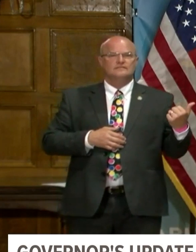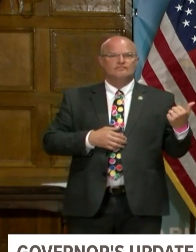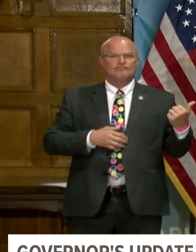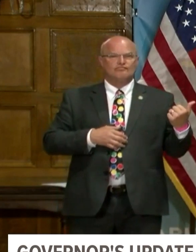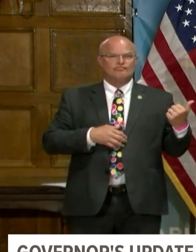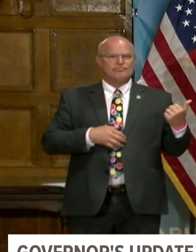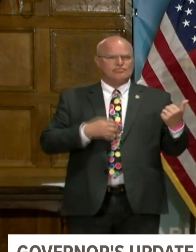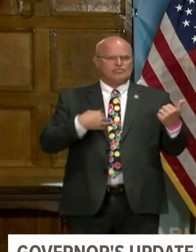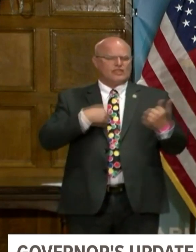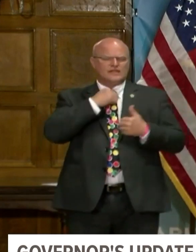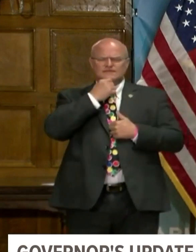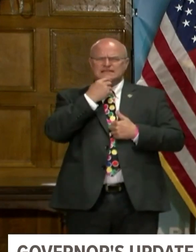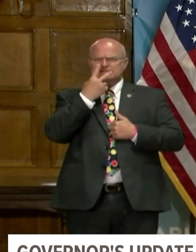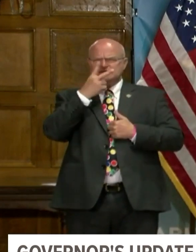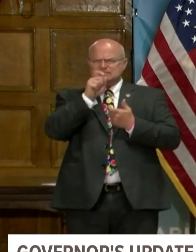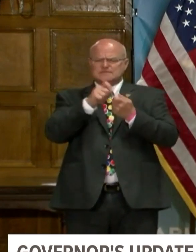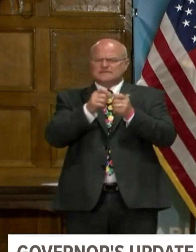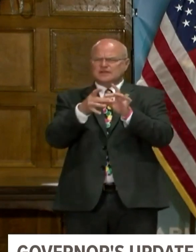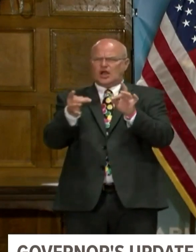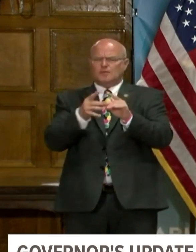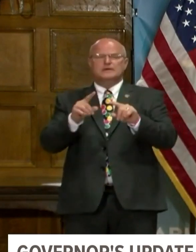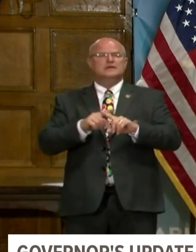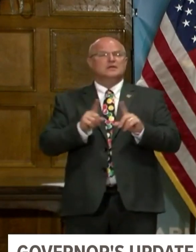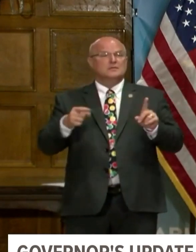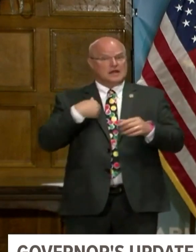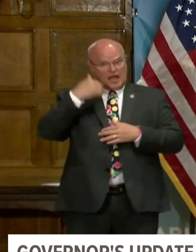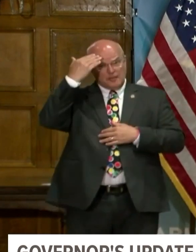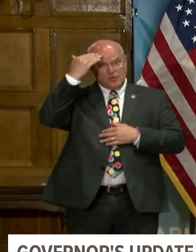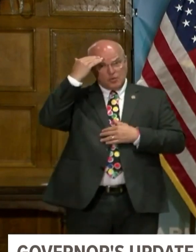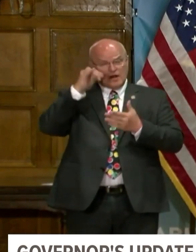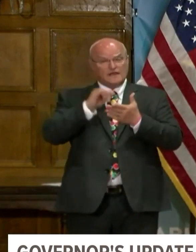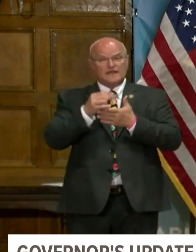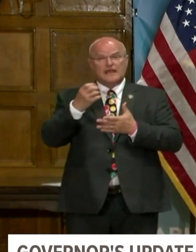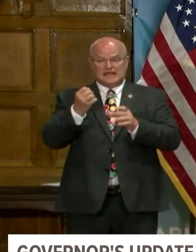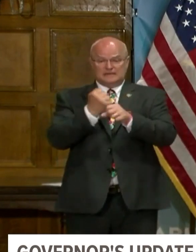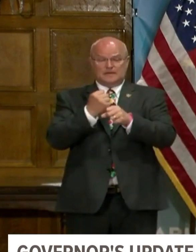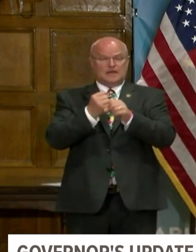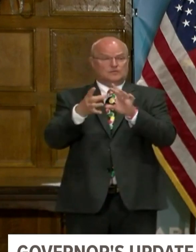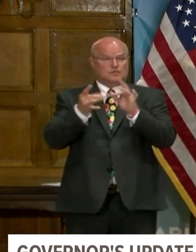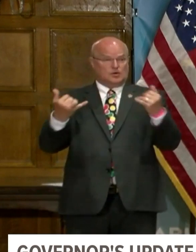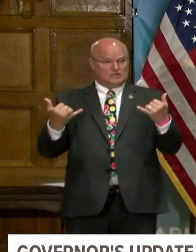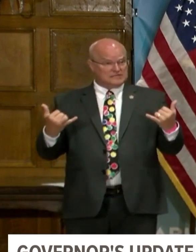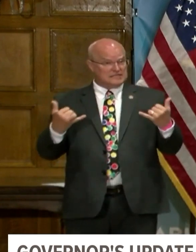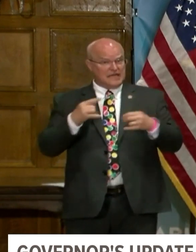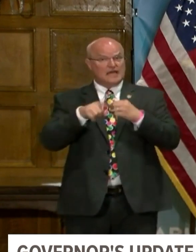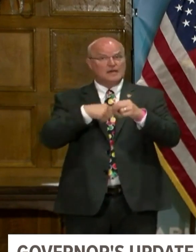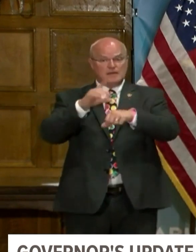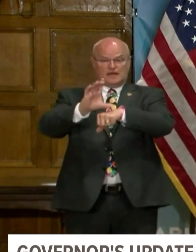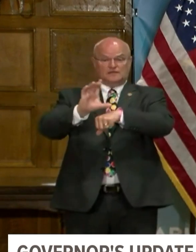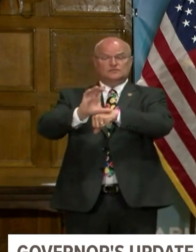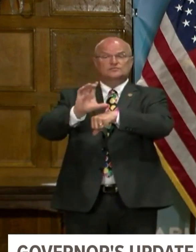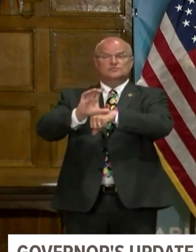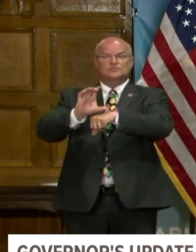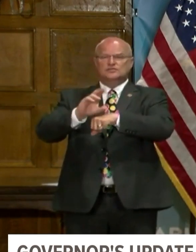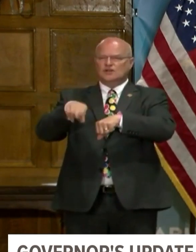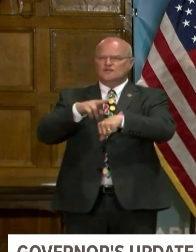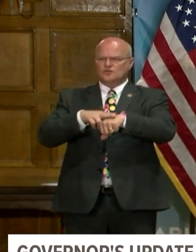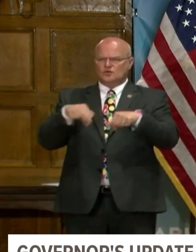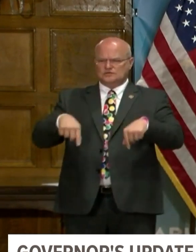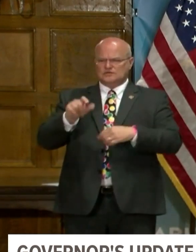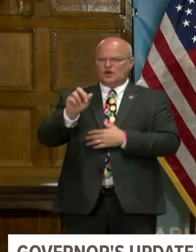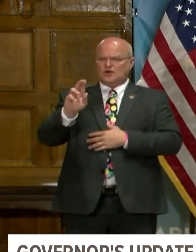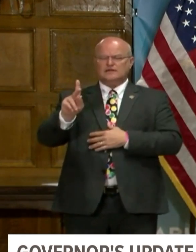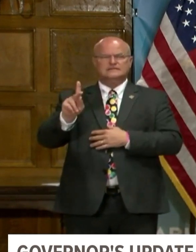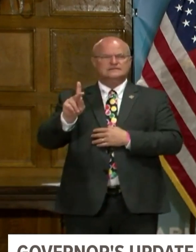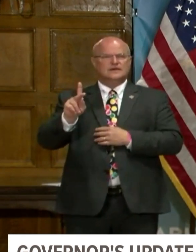I haven't seen his specific comment, but I'm aware that he made remarks today about the churches. And of course, in